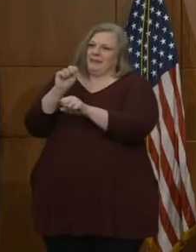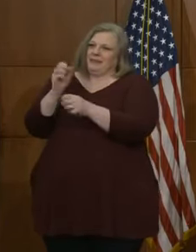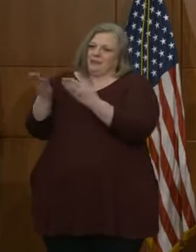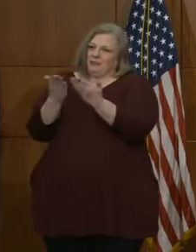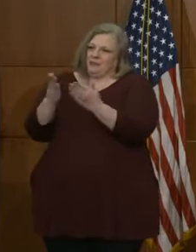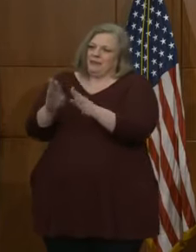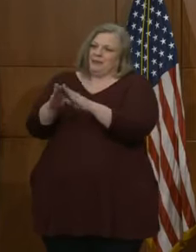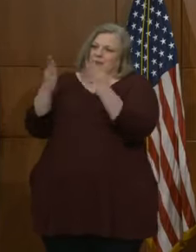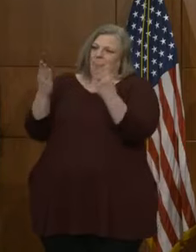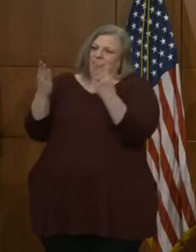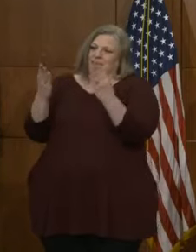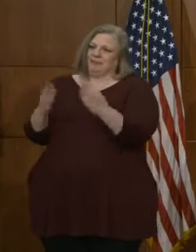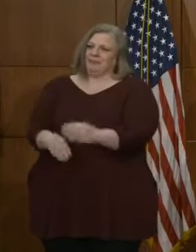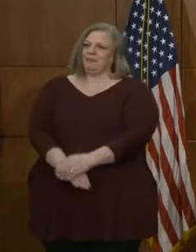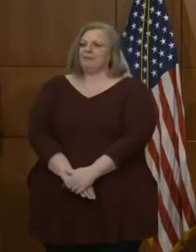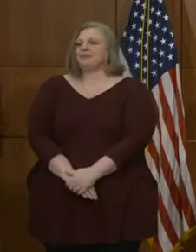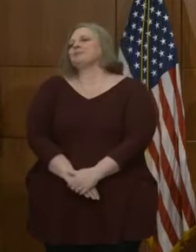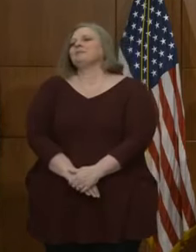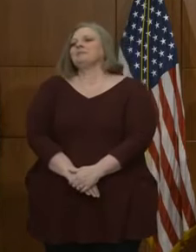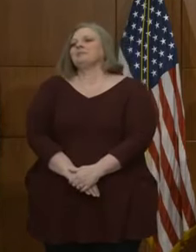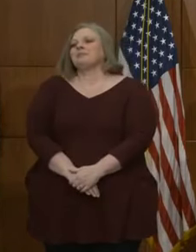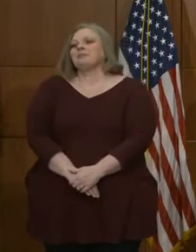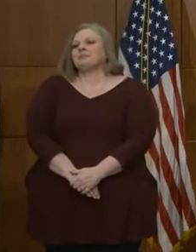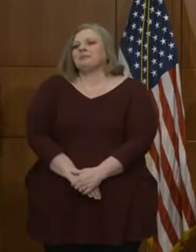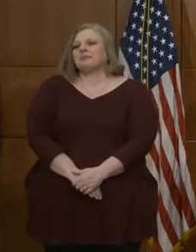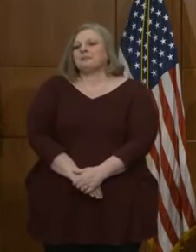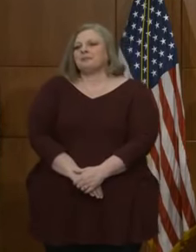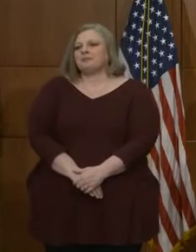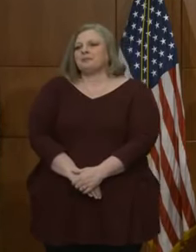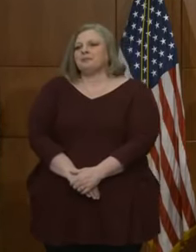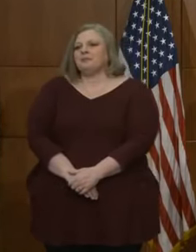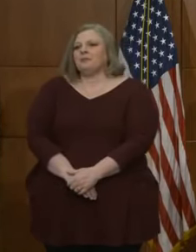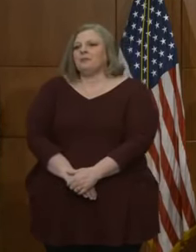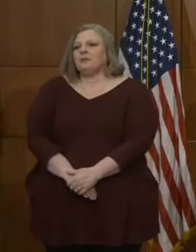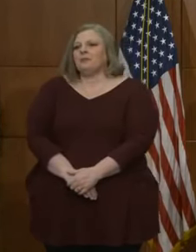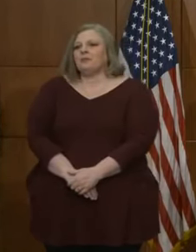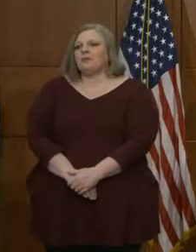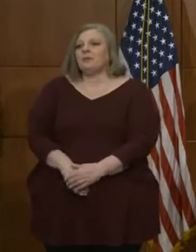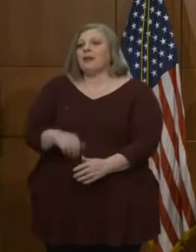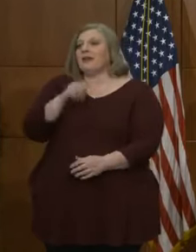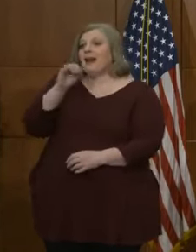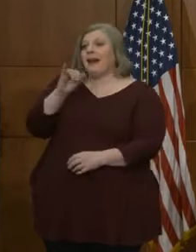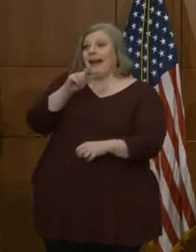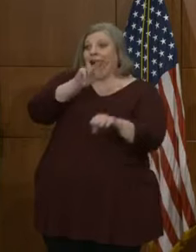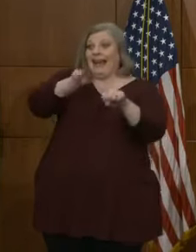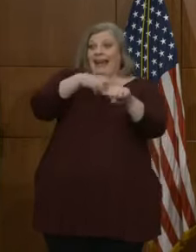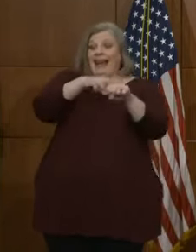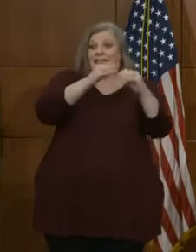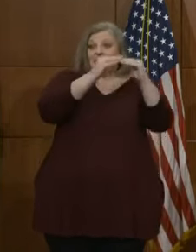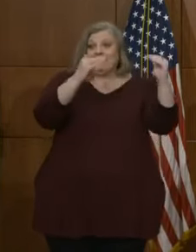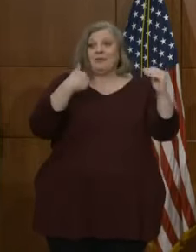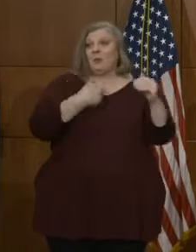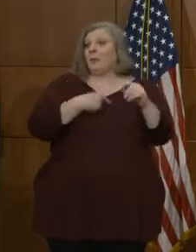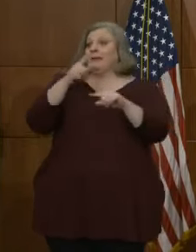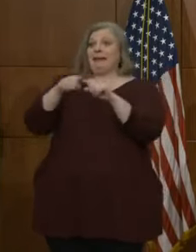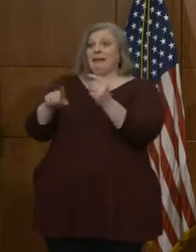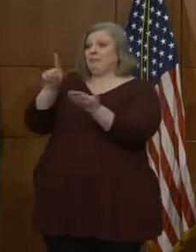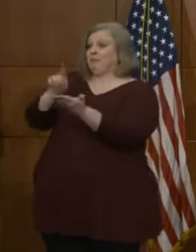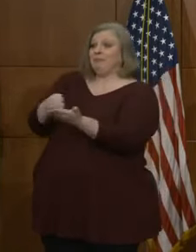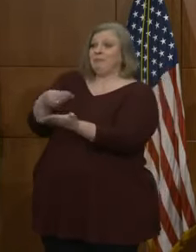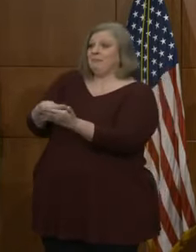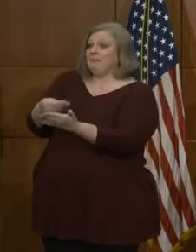think you all know this as well, unlike the national level, we can't print money here in Virginia.